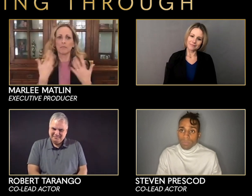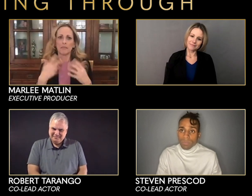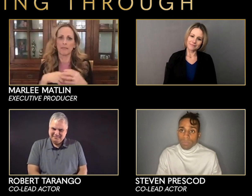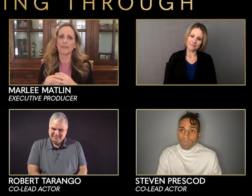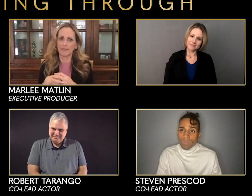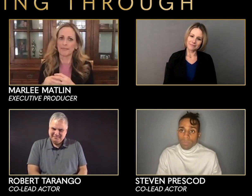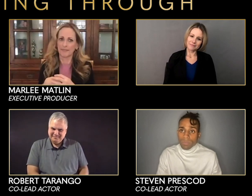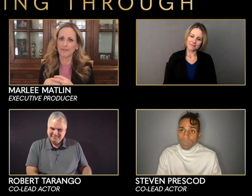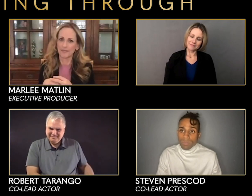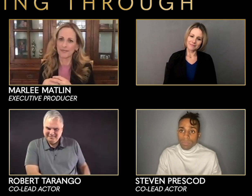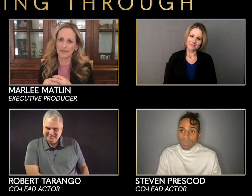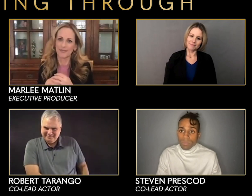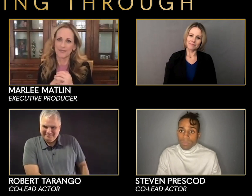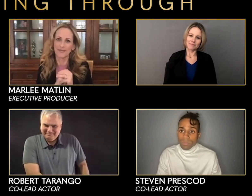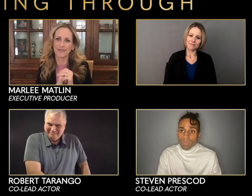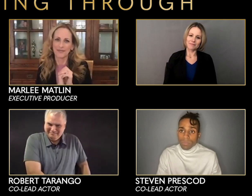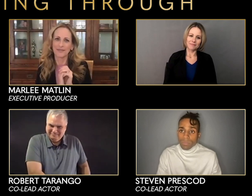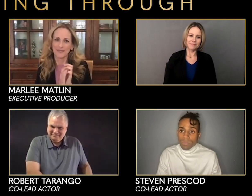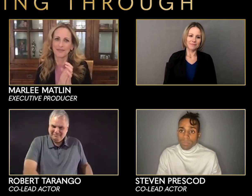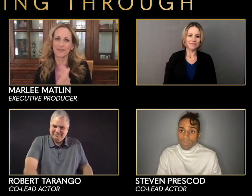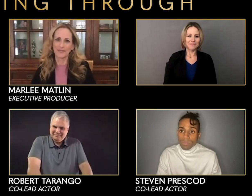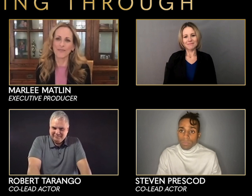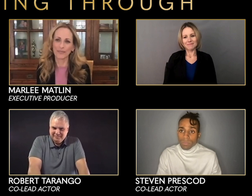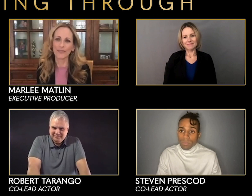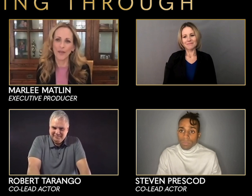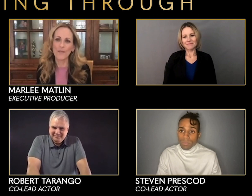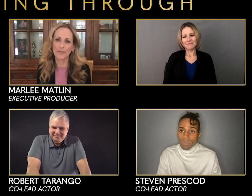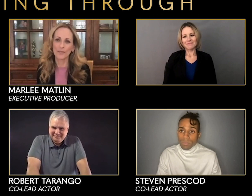not about whatever deafblind issues are out there.